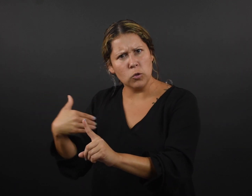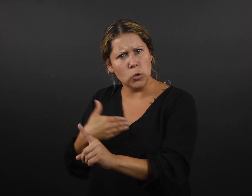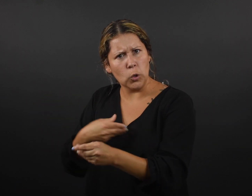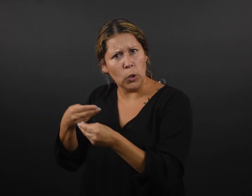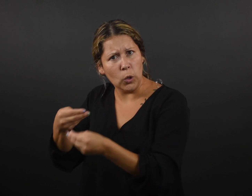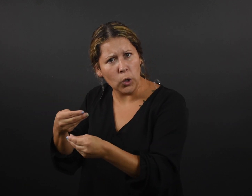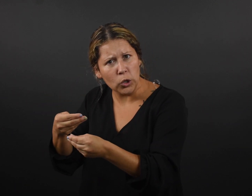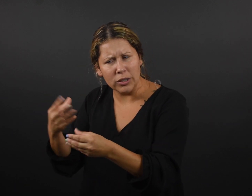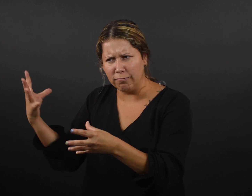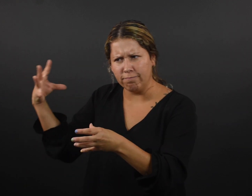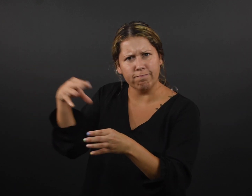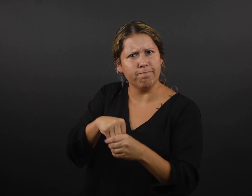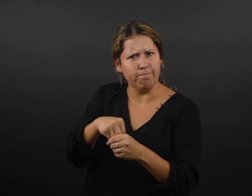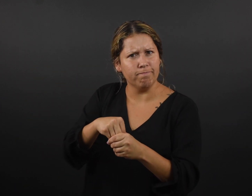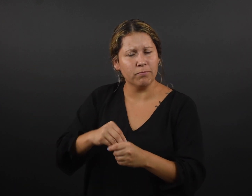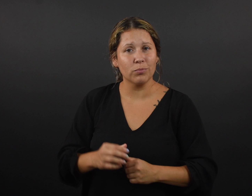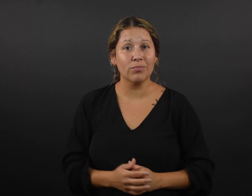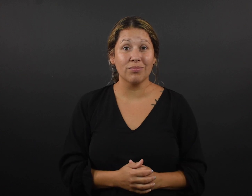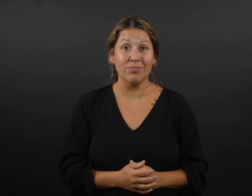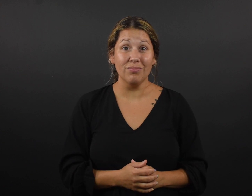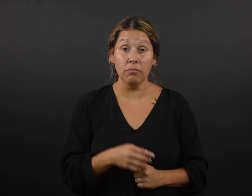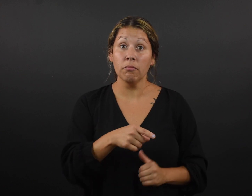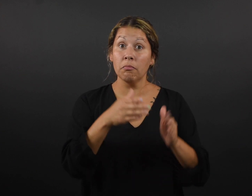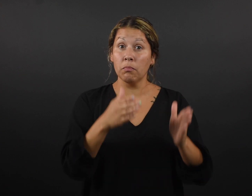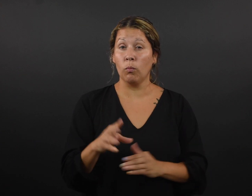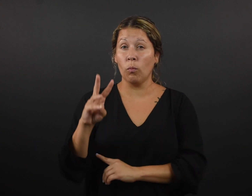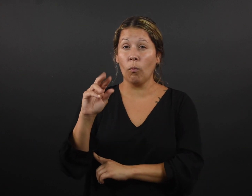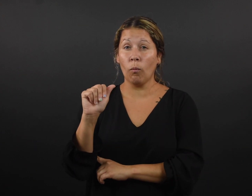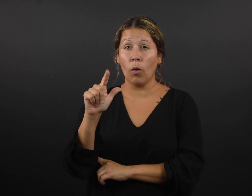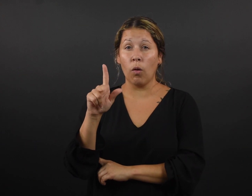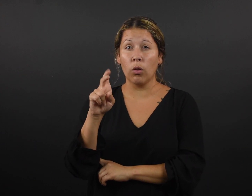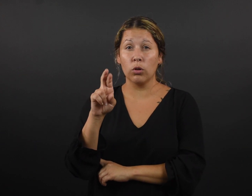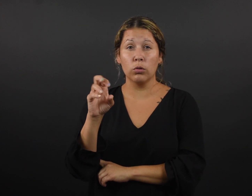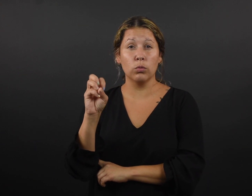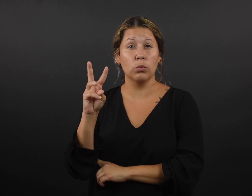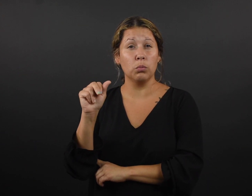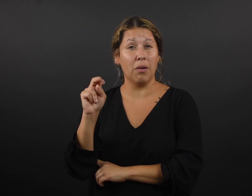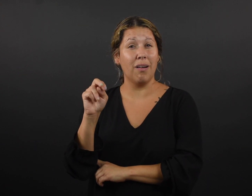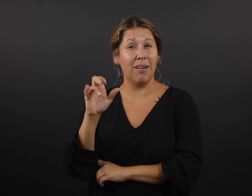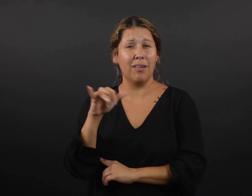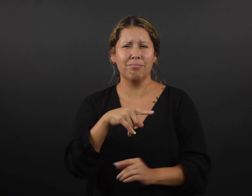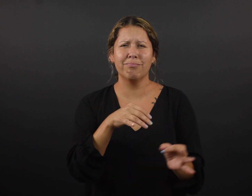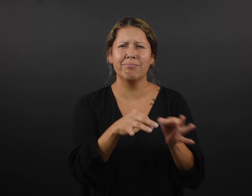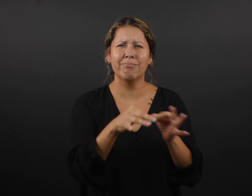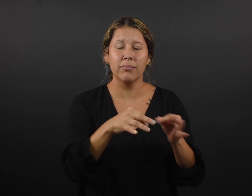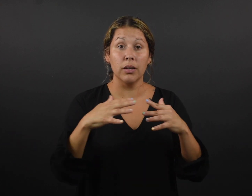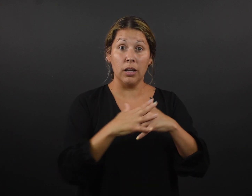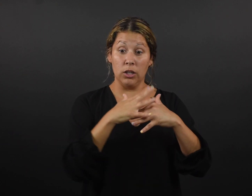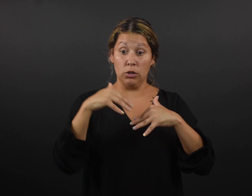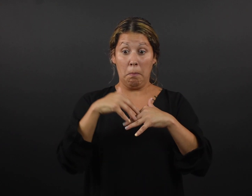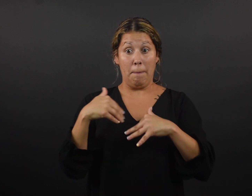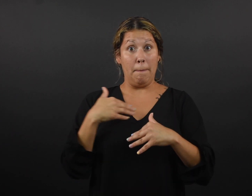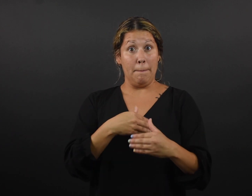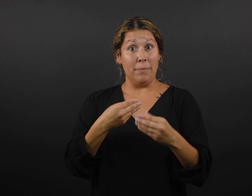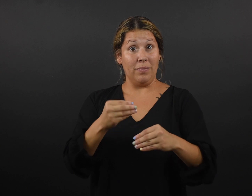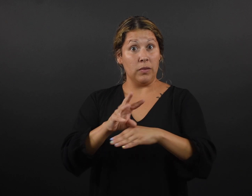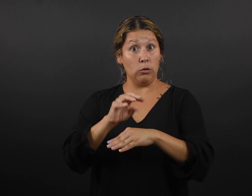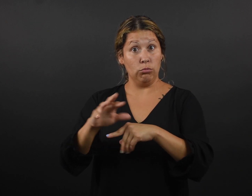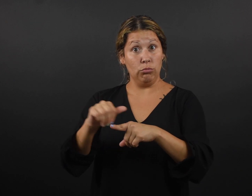breastfeeding training that is focused on the Indigenous narrative of breastfeeding practices. The Indigenous